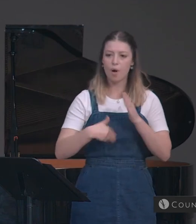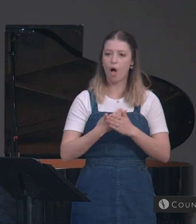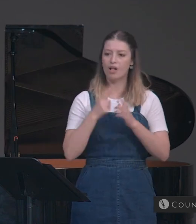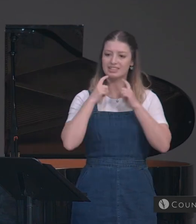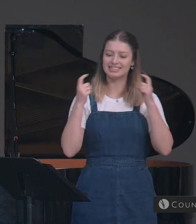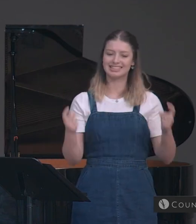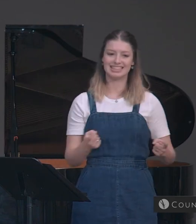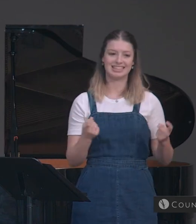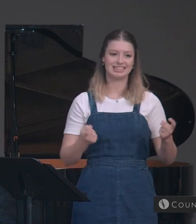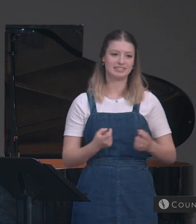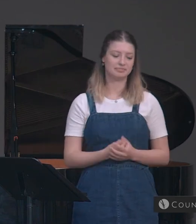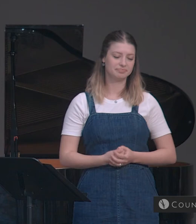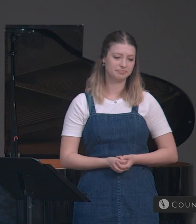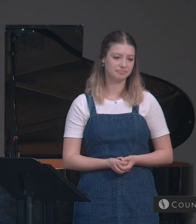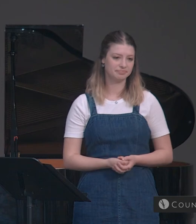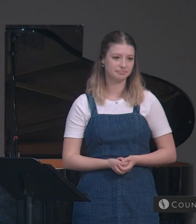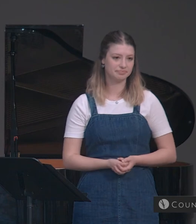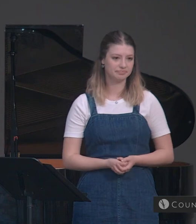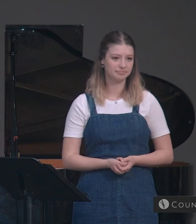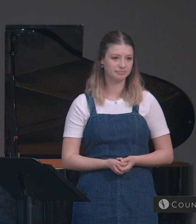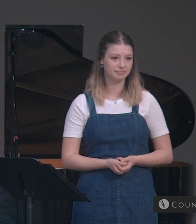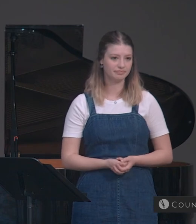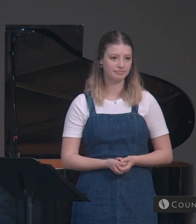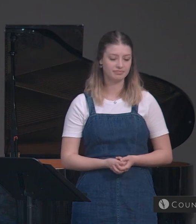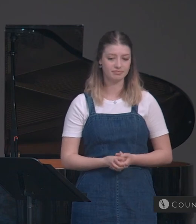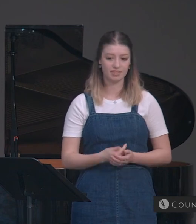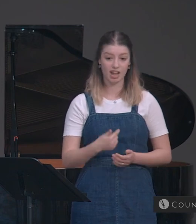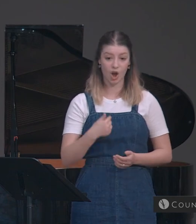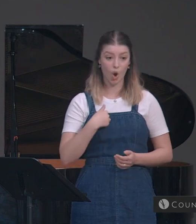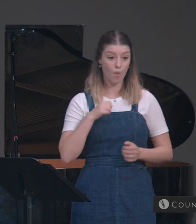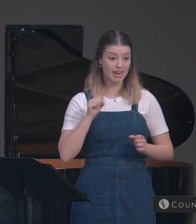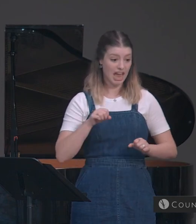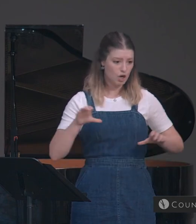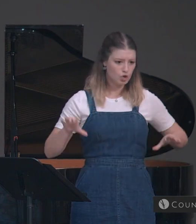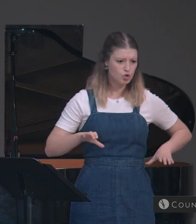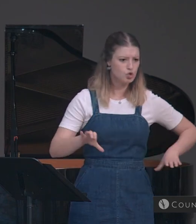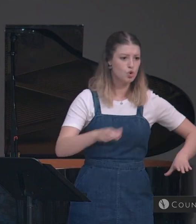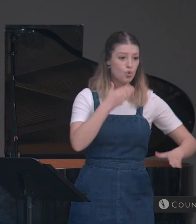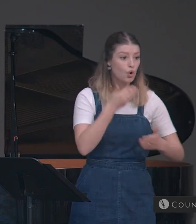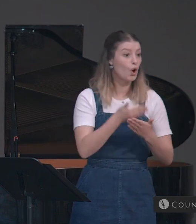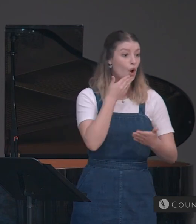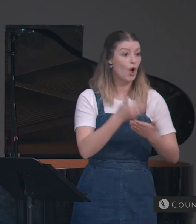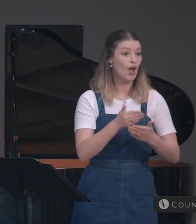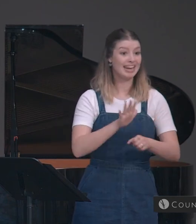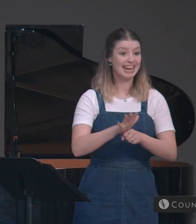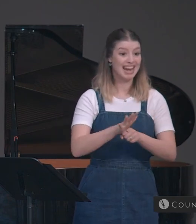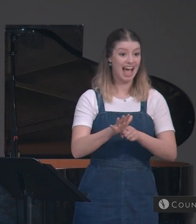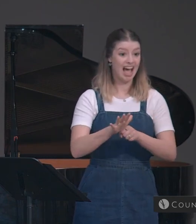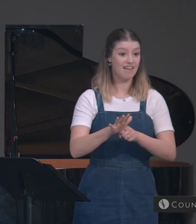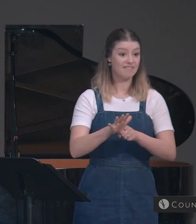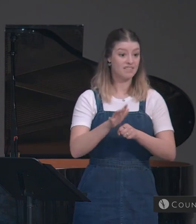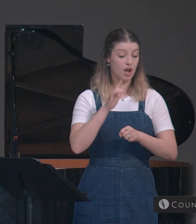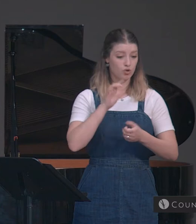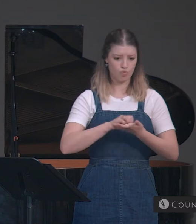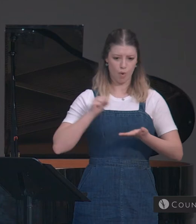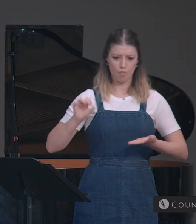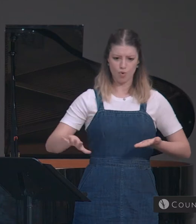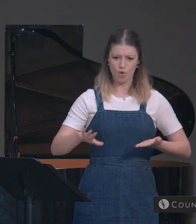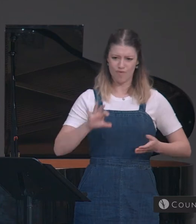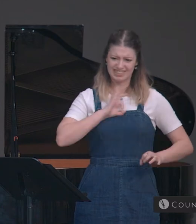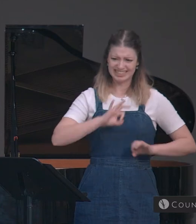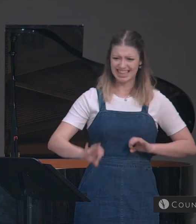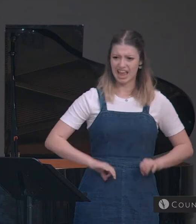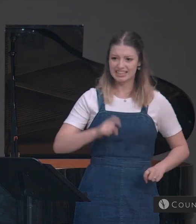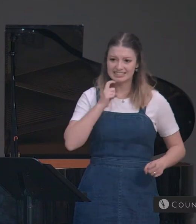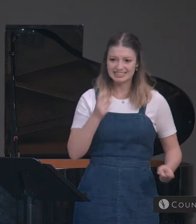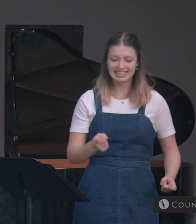sin." You see, there's no amount of good deeds that could ever wash the sin of stain